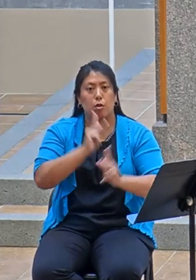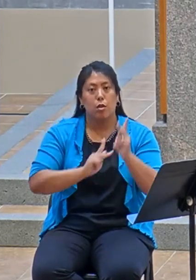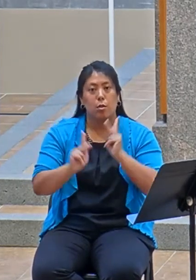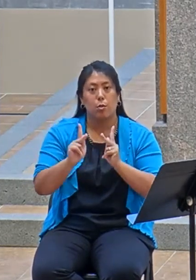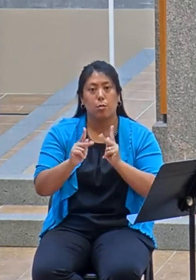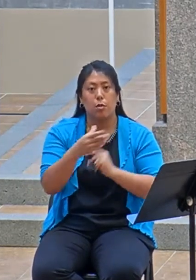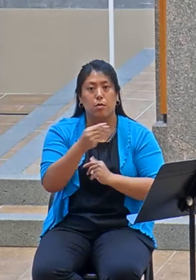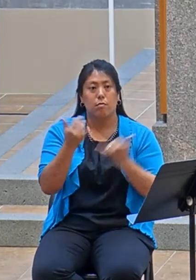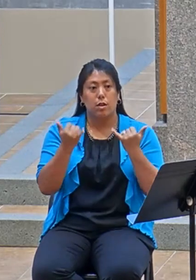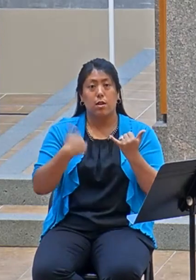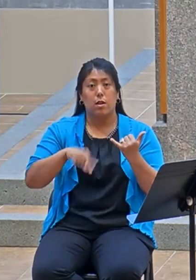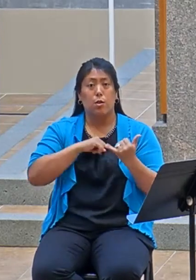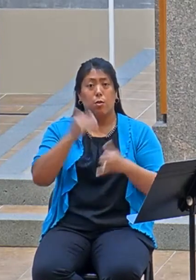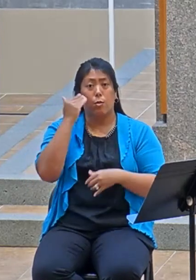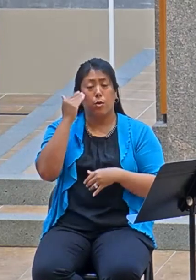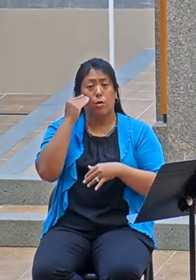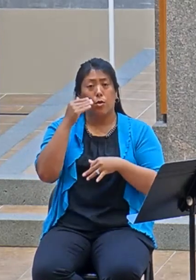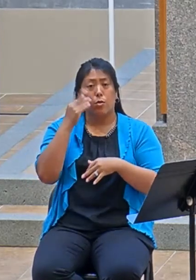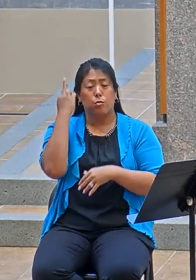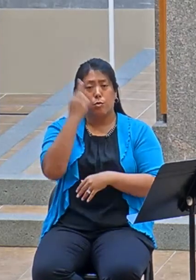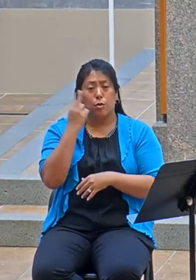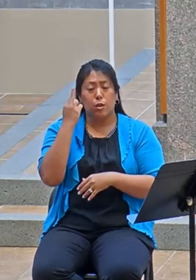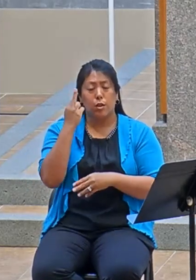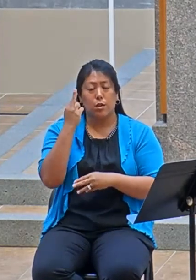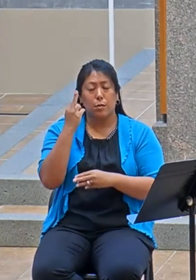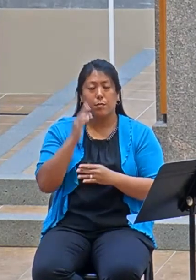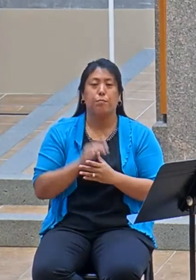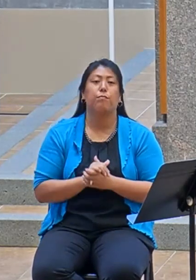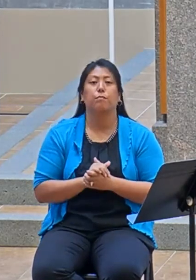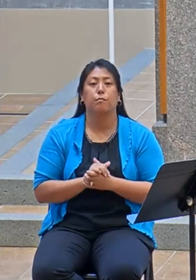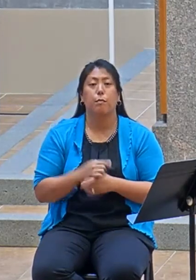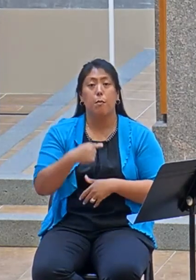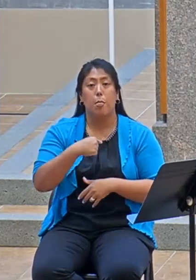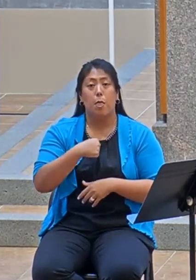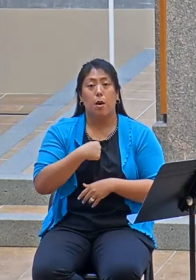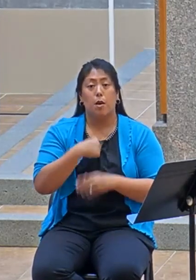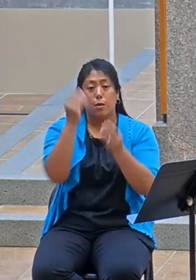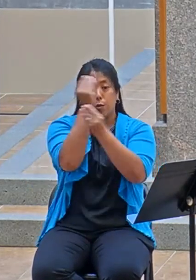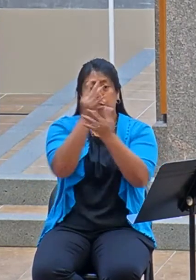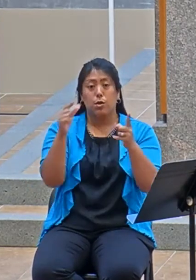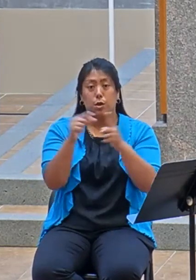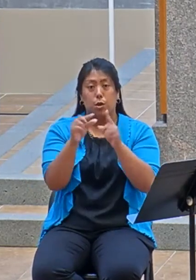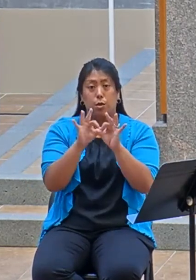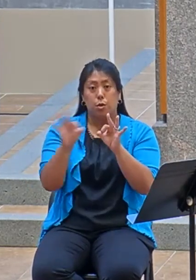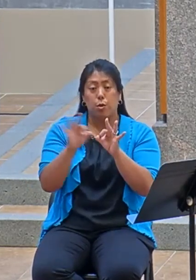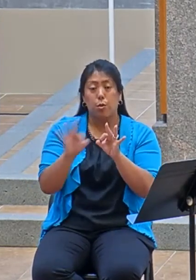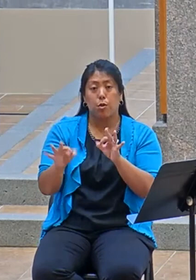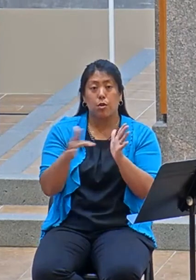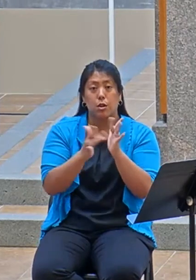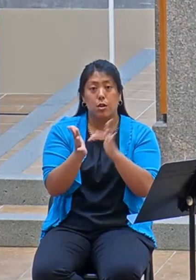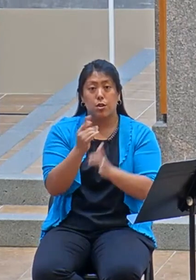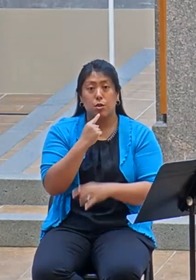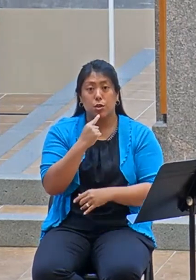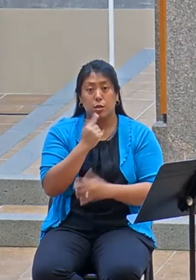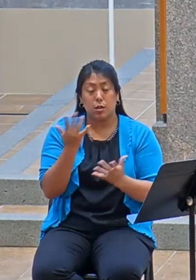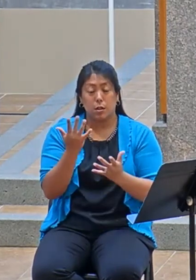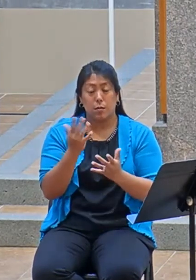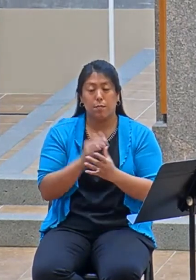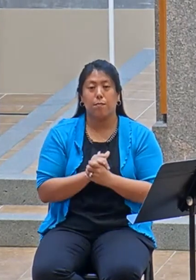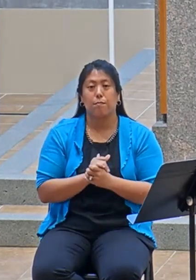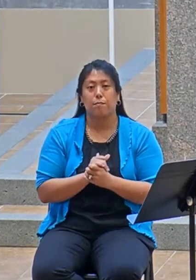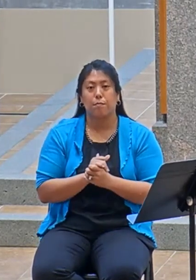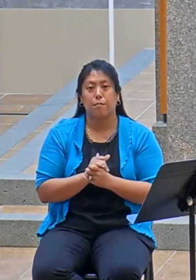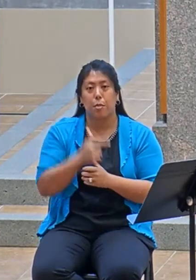before us. For now I will say the words that Jesus said to them after he told the parable, because he teaches